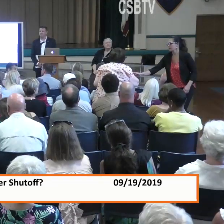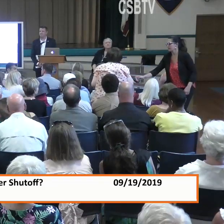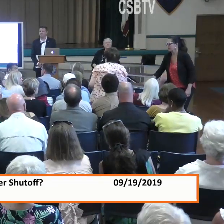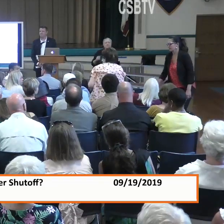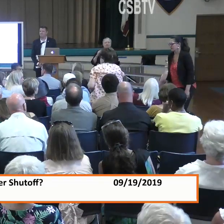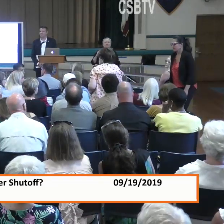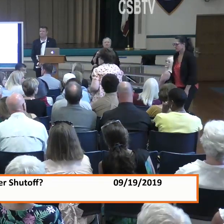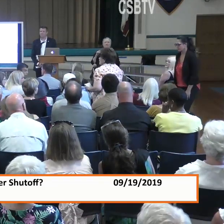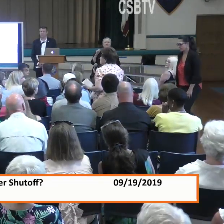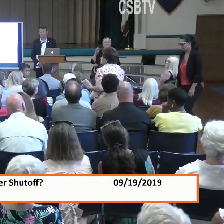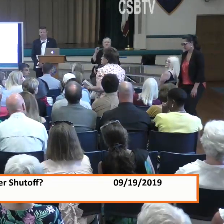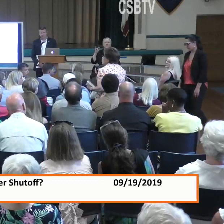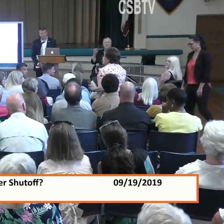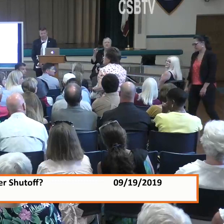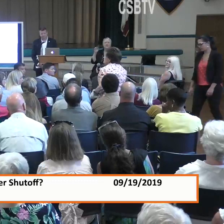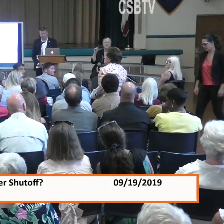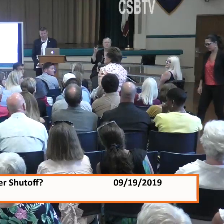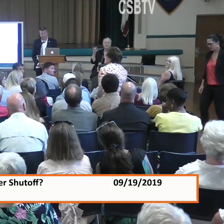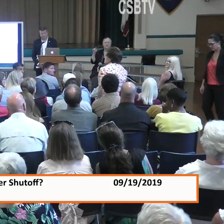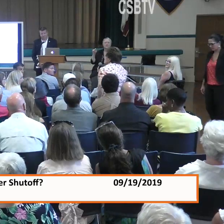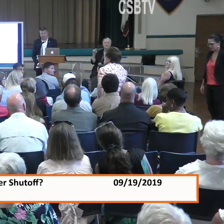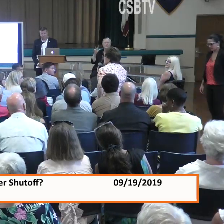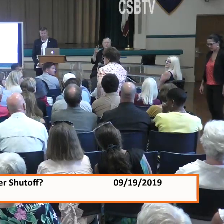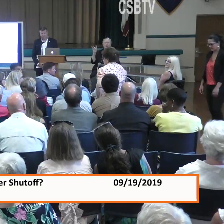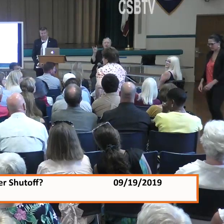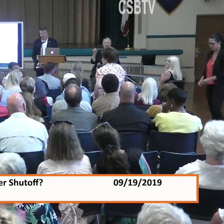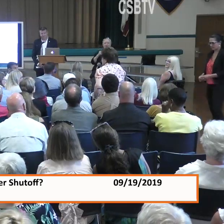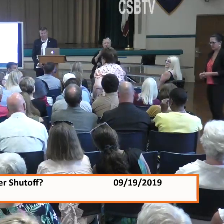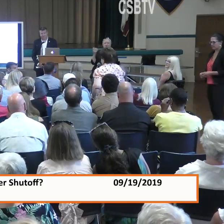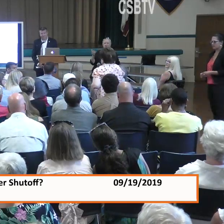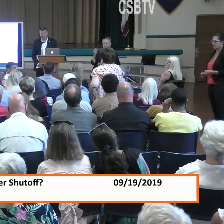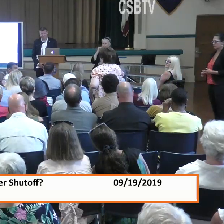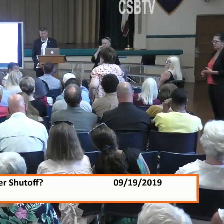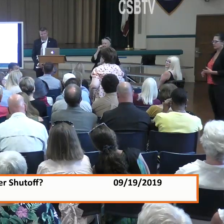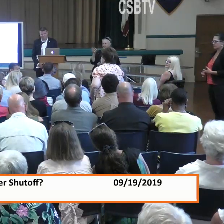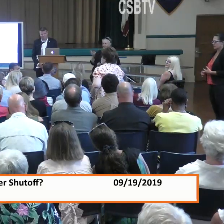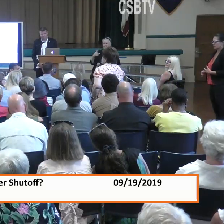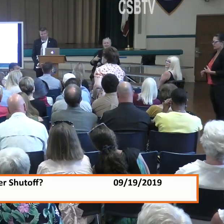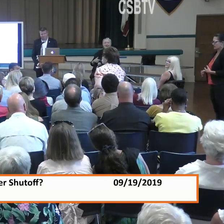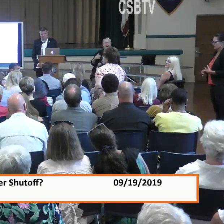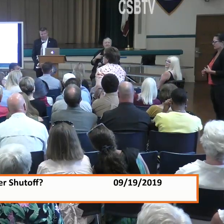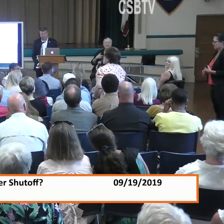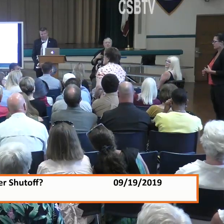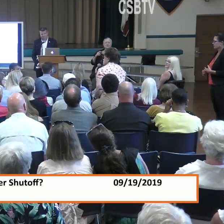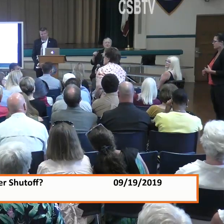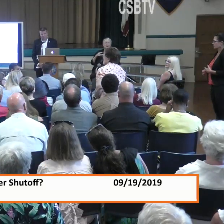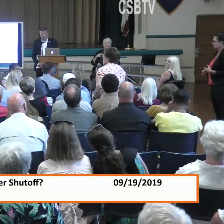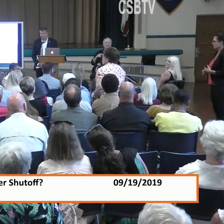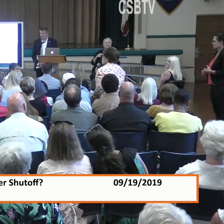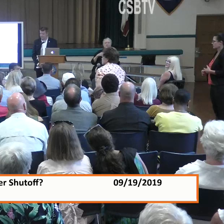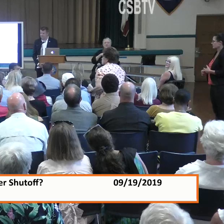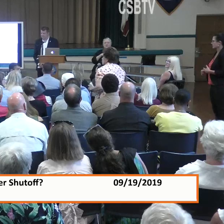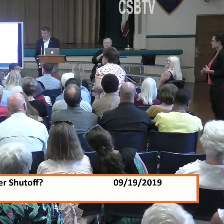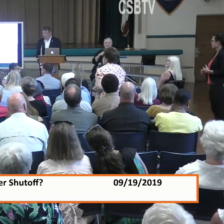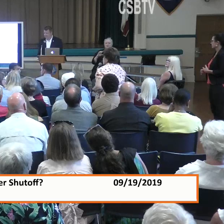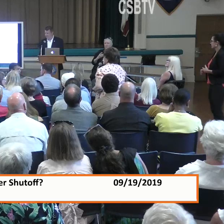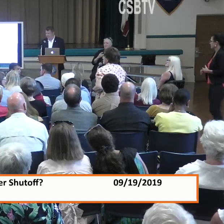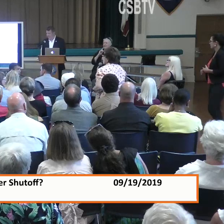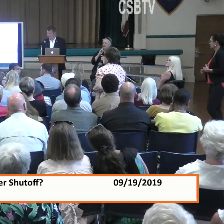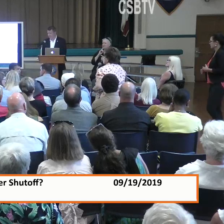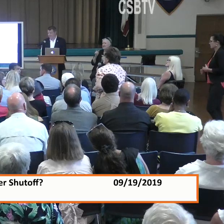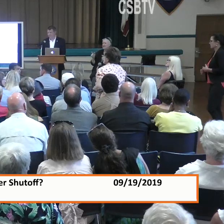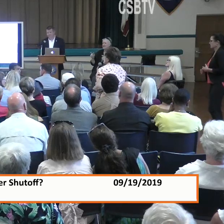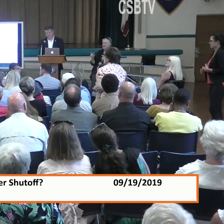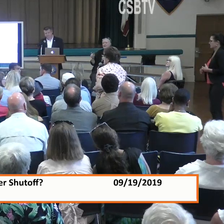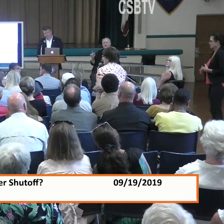Thank you. Marilyn Gilbert, I'm 38 years here in Montecito. I have a question to the Sheriff's Department, actually. Great.